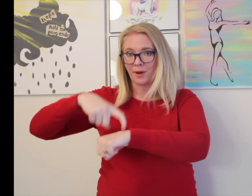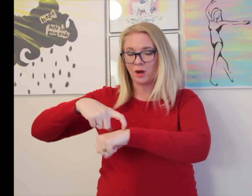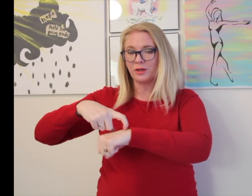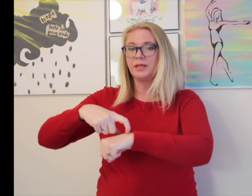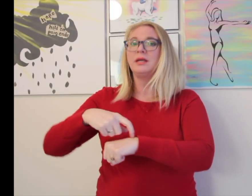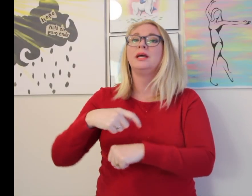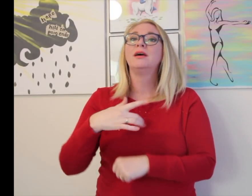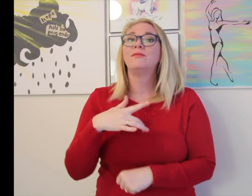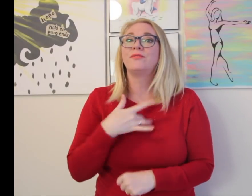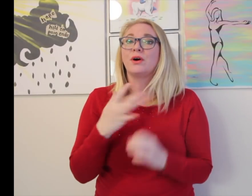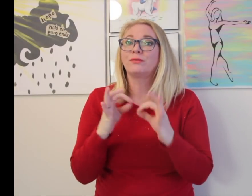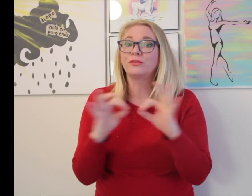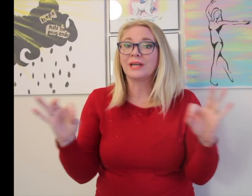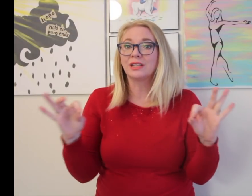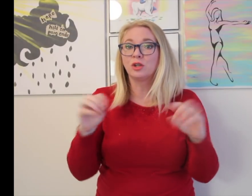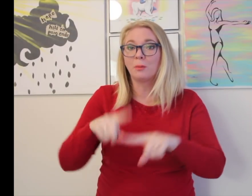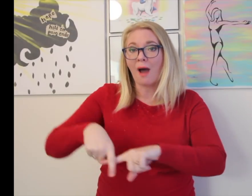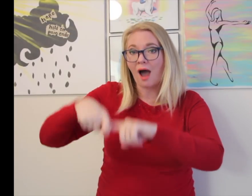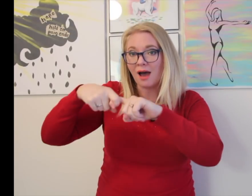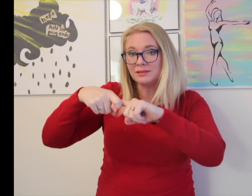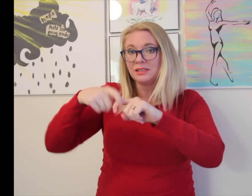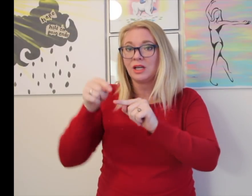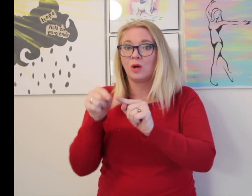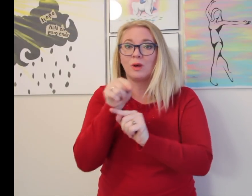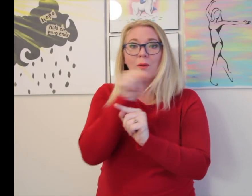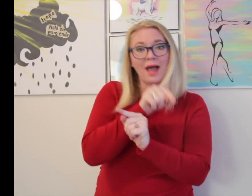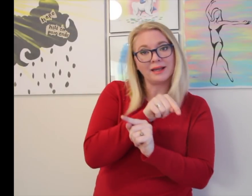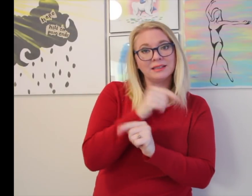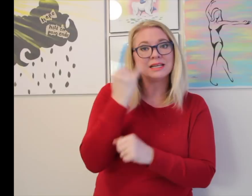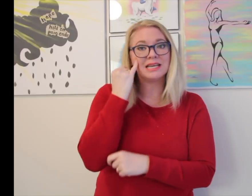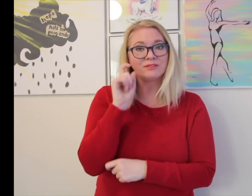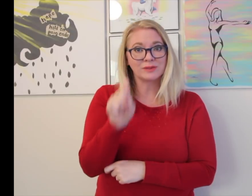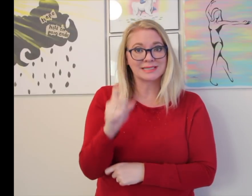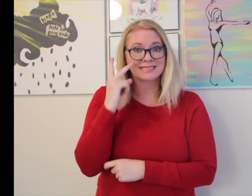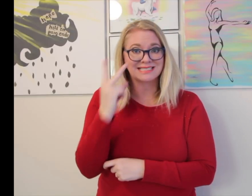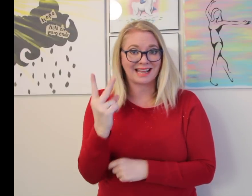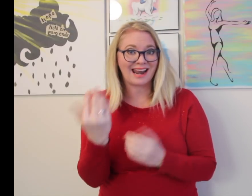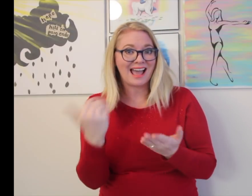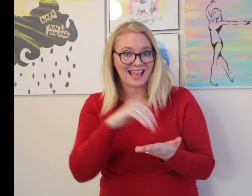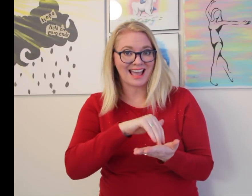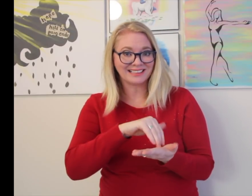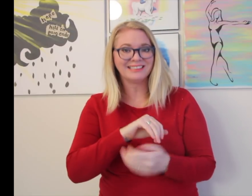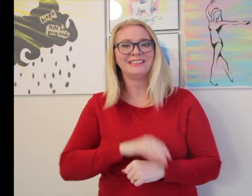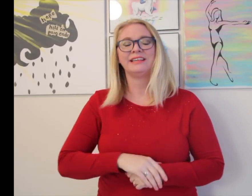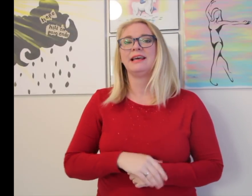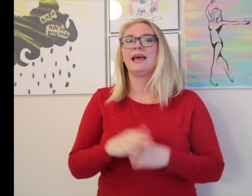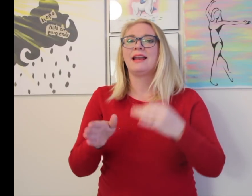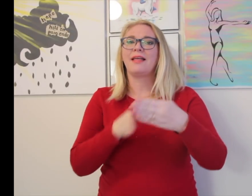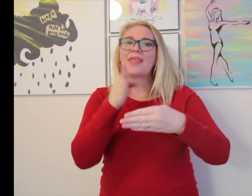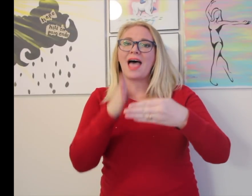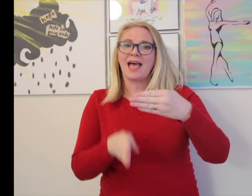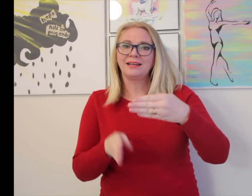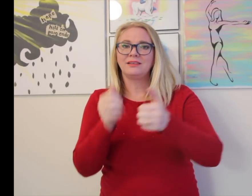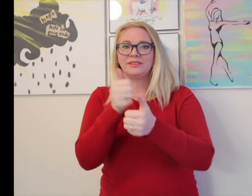tempo. Feel free to pause, rewind if you need to see it again. And at the end of